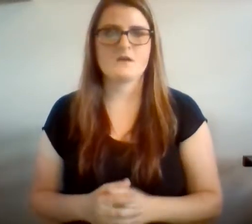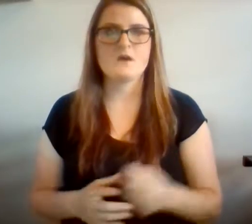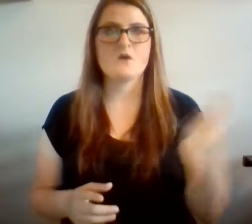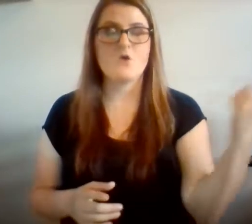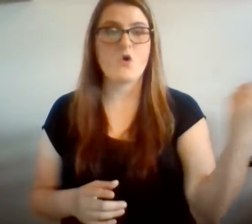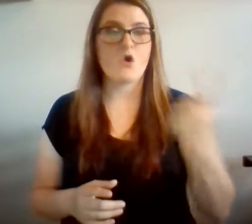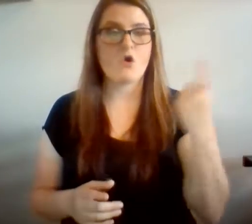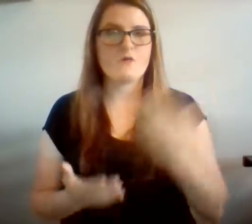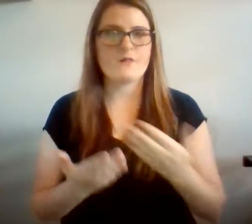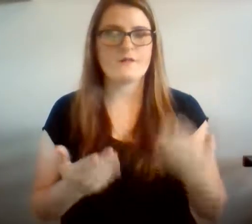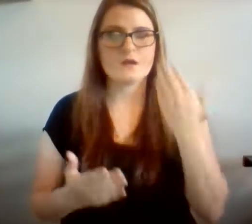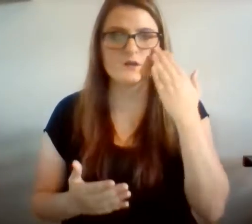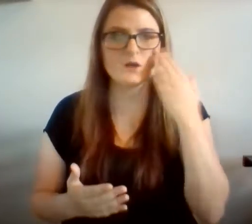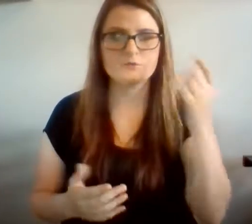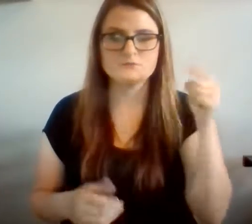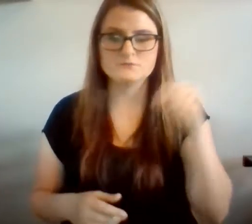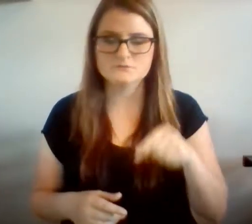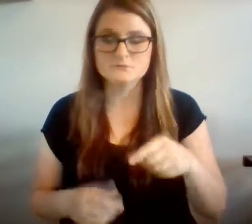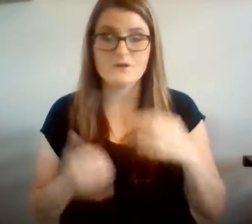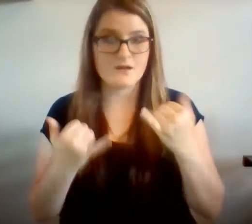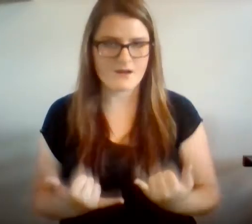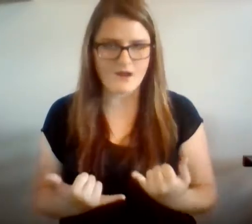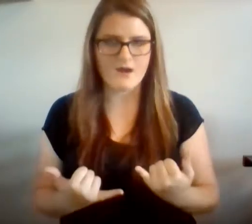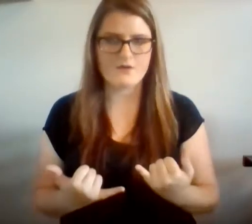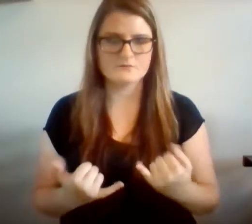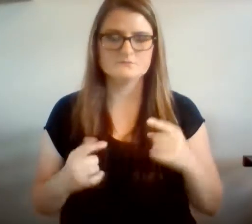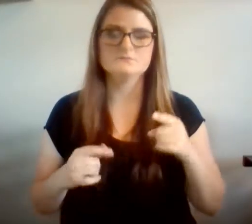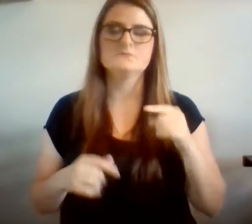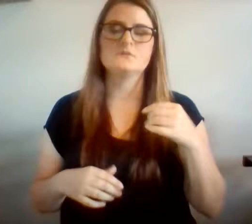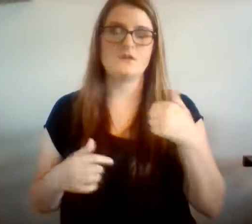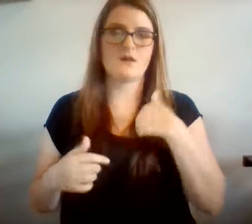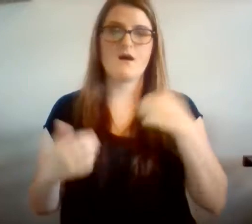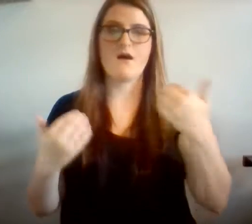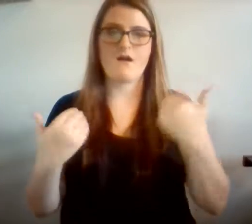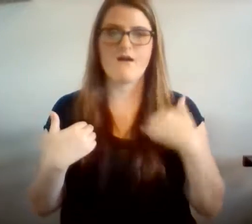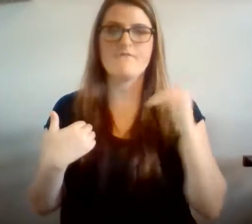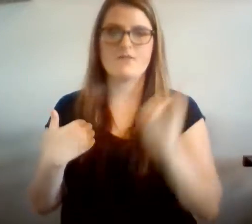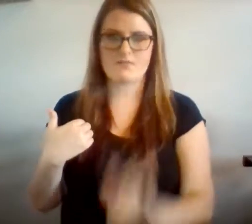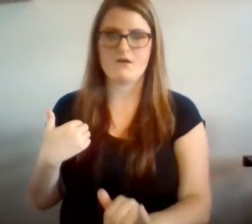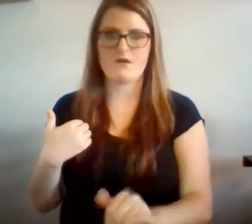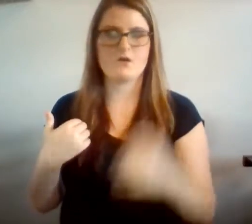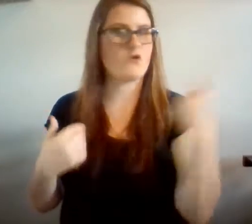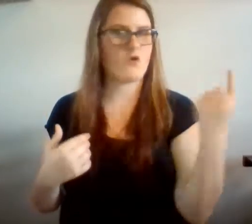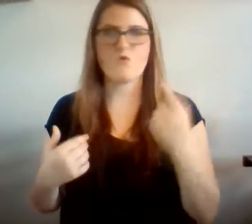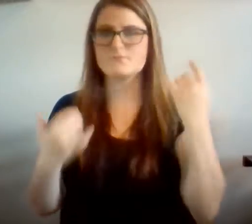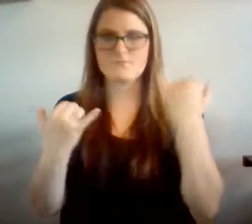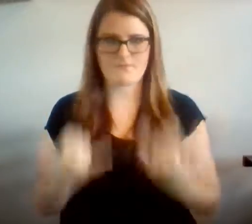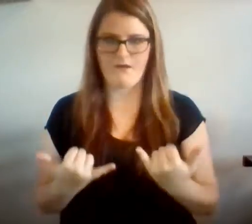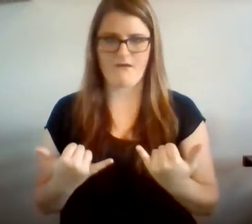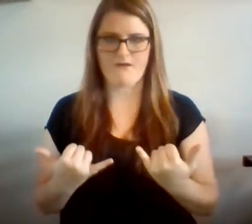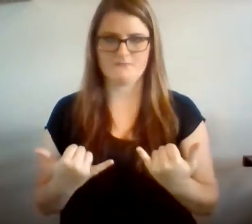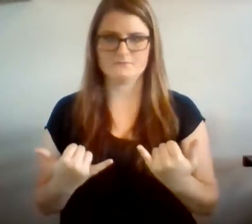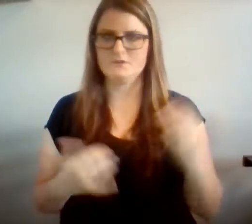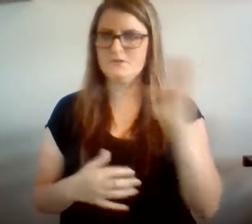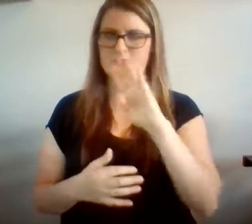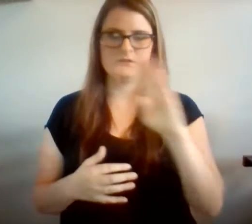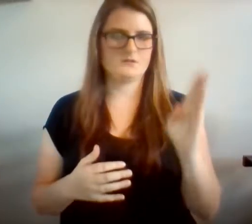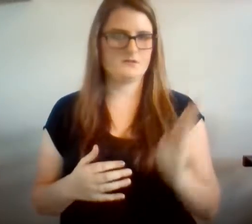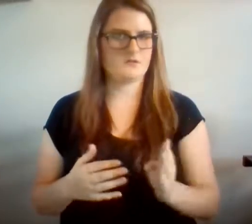And that has to change my approach to things. So, for instance, when I meet a friend in my neighborhood and I feel led to tell them about